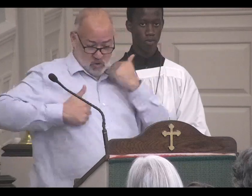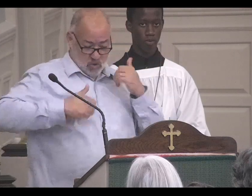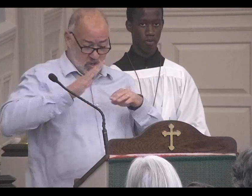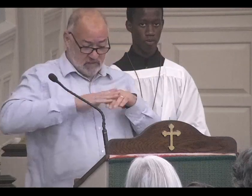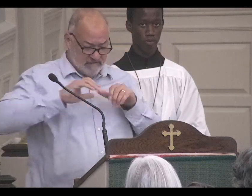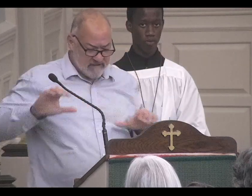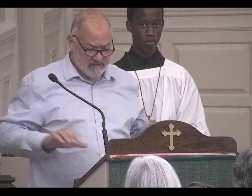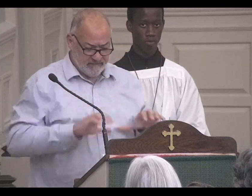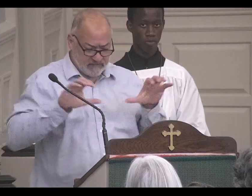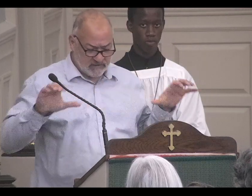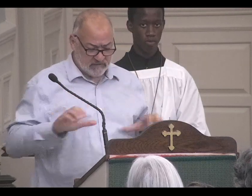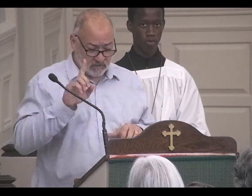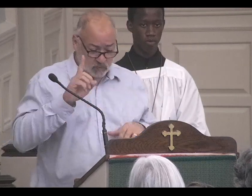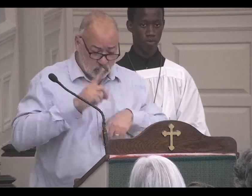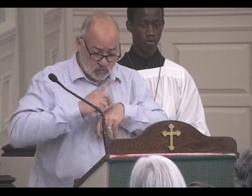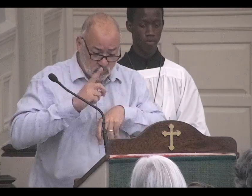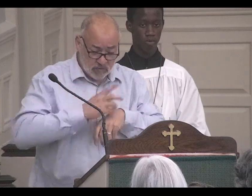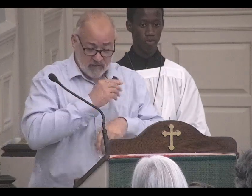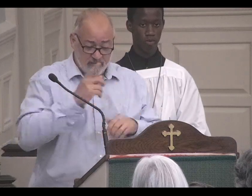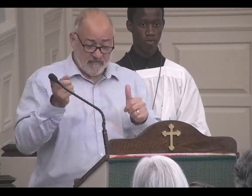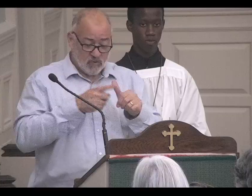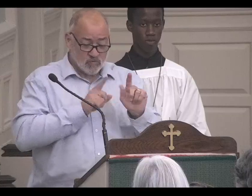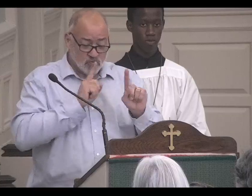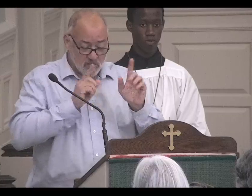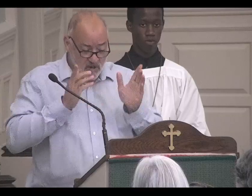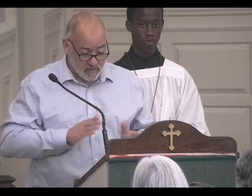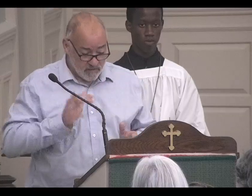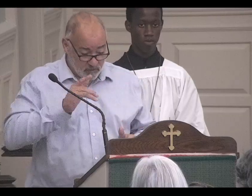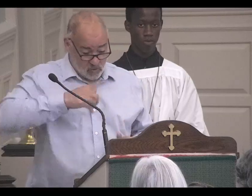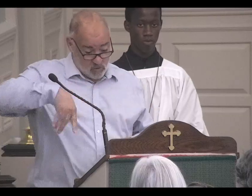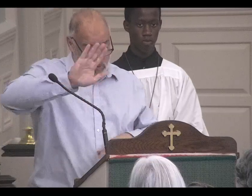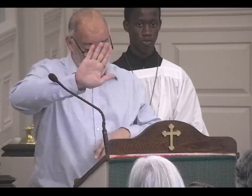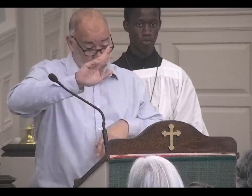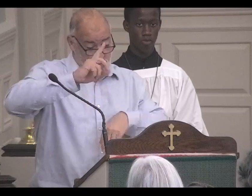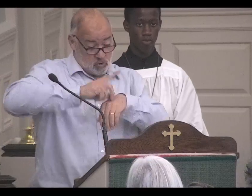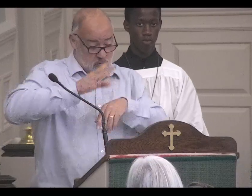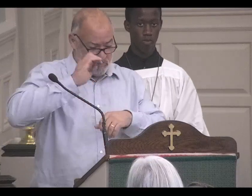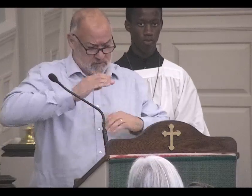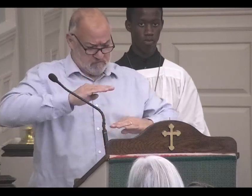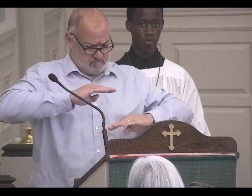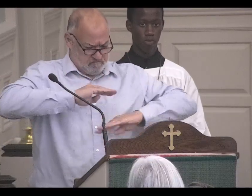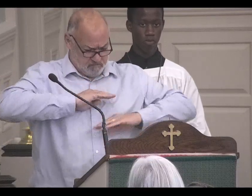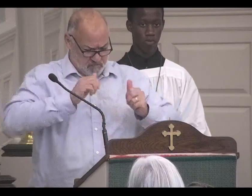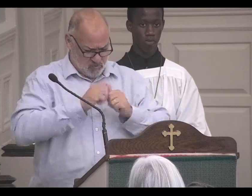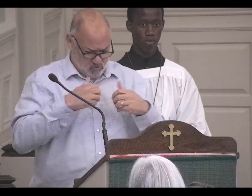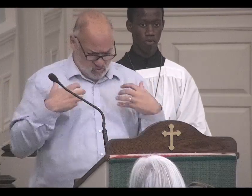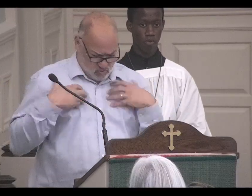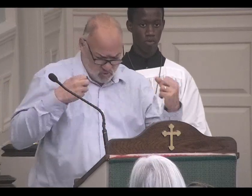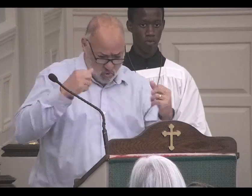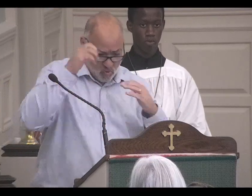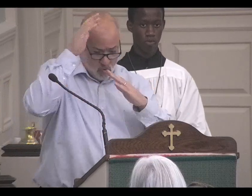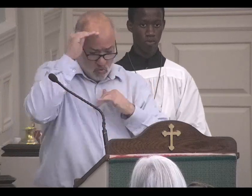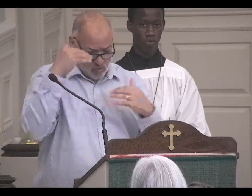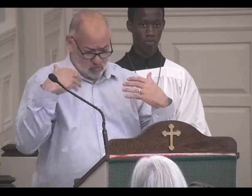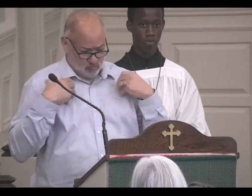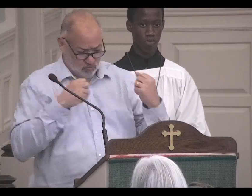For soldiers on active duty and first responders, that their duties be filled with courage, hope, and